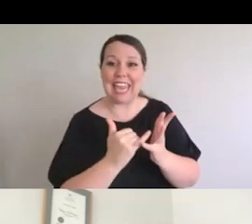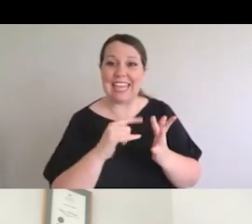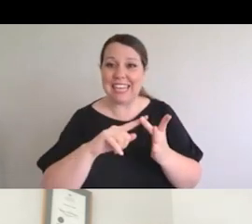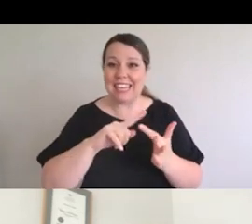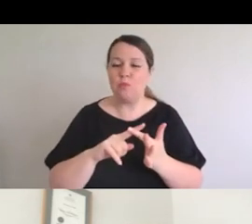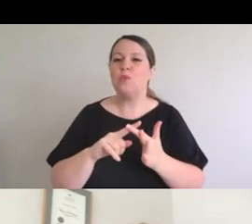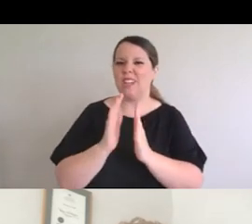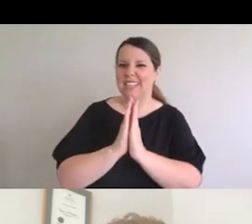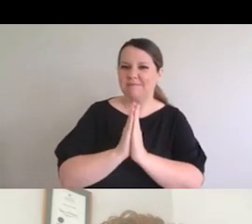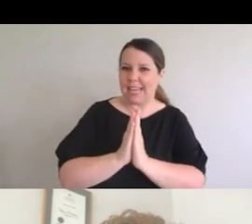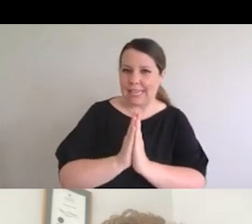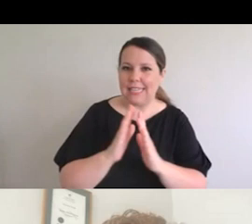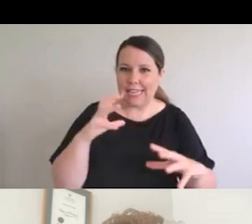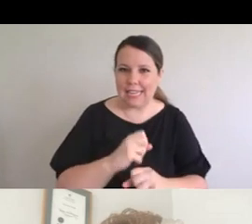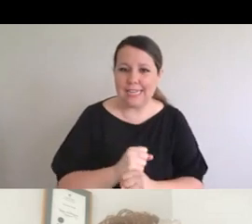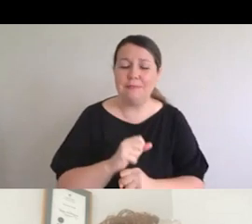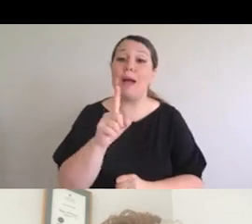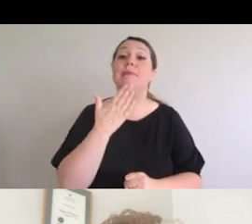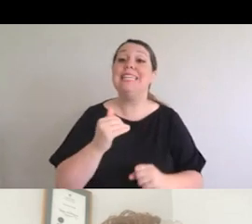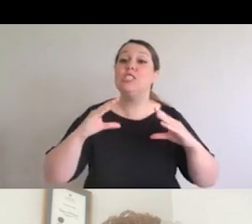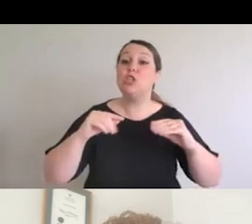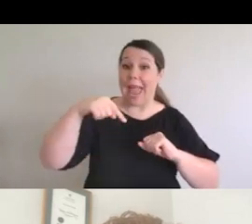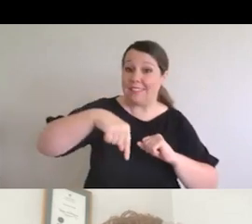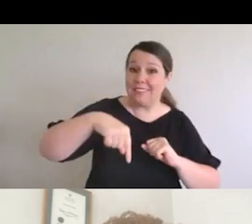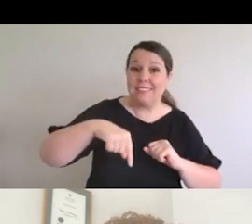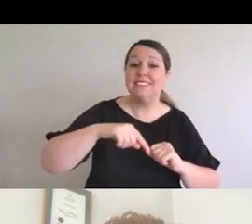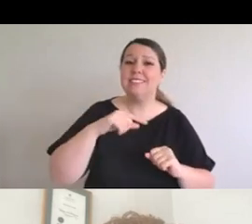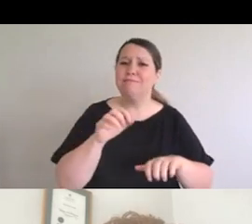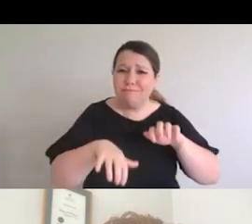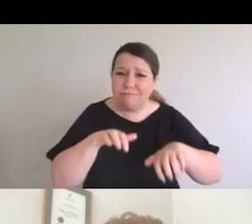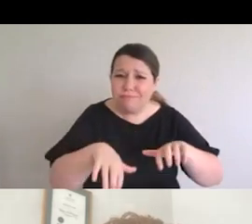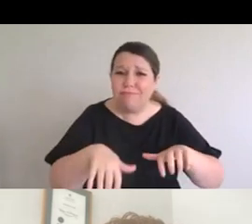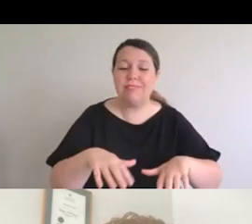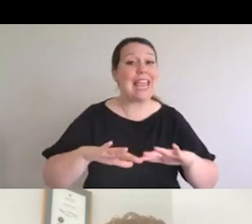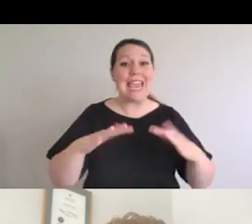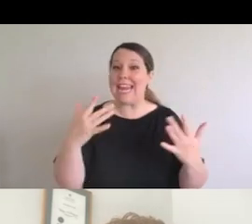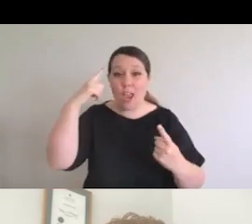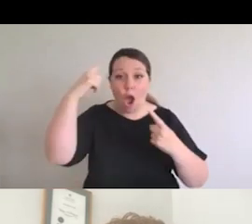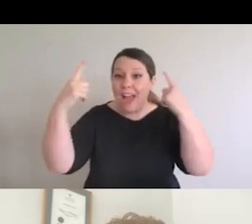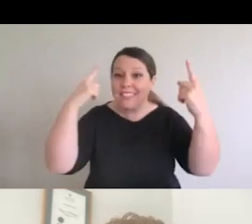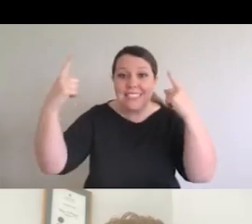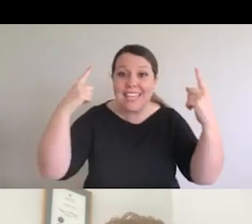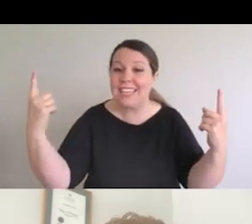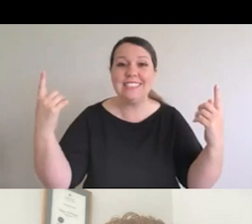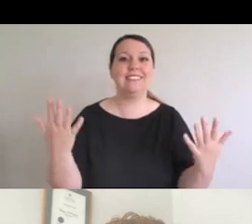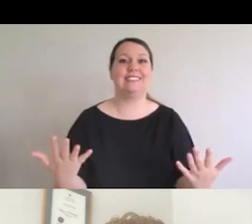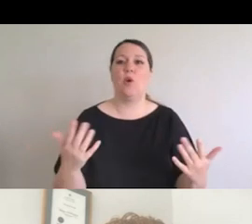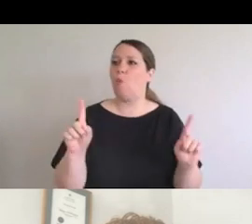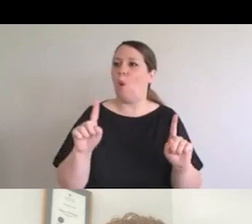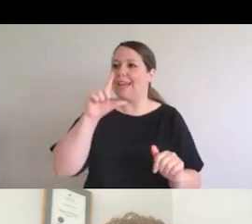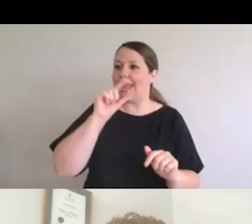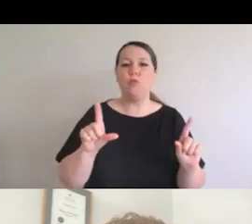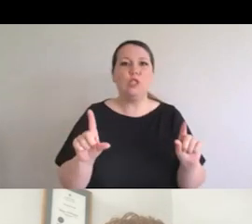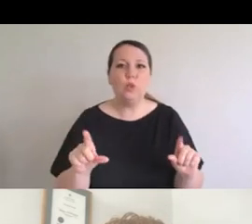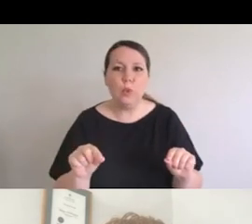have. You know, we need to keep the conversation going, and put on the chat your ideas for what can we do as a